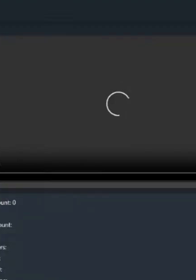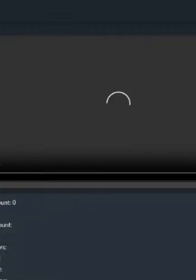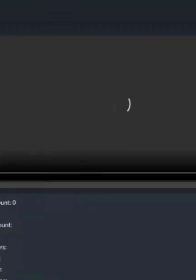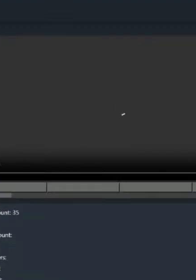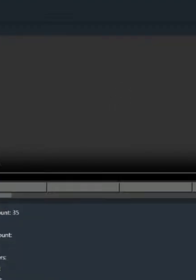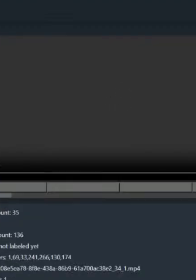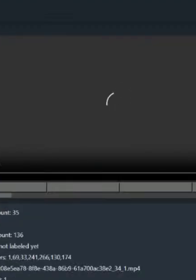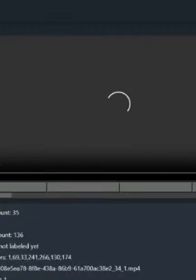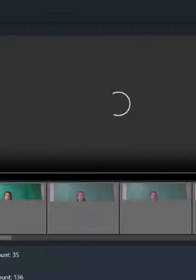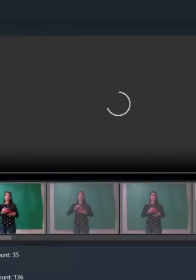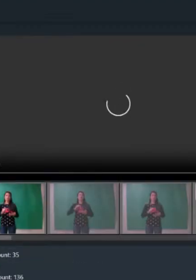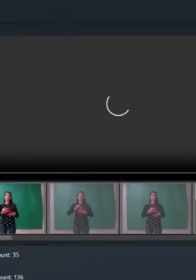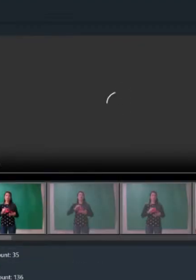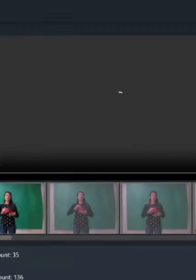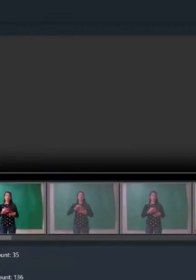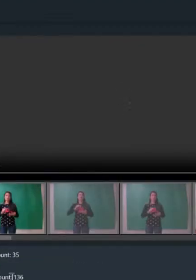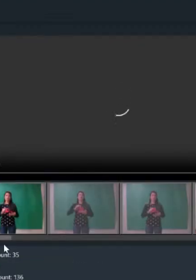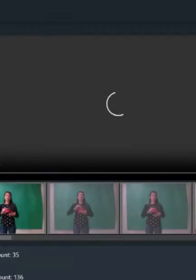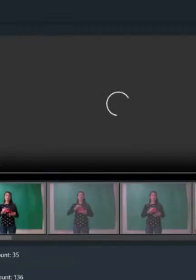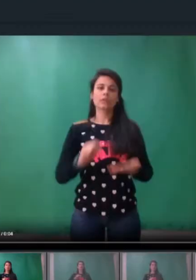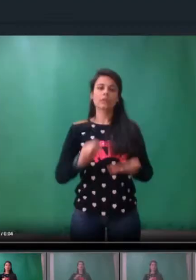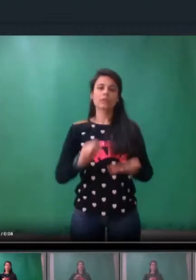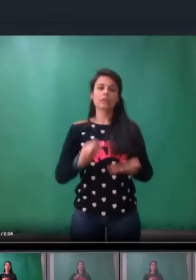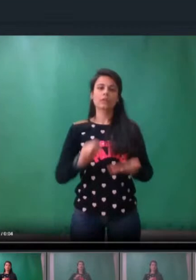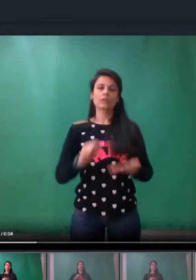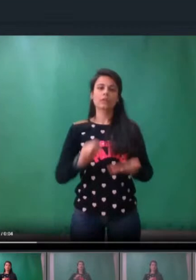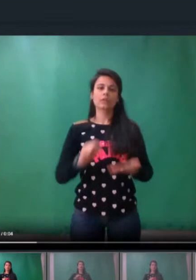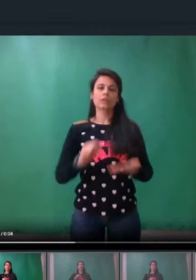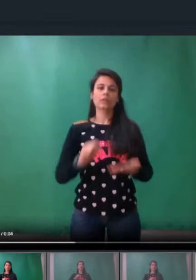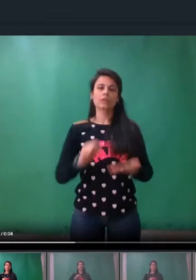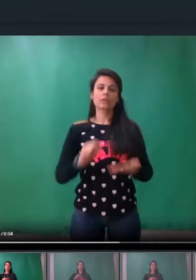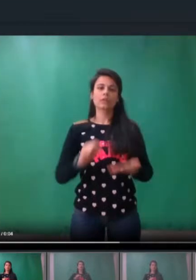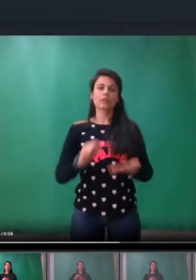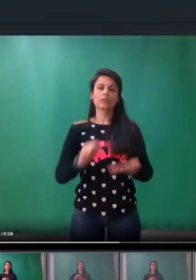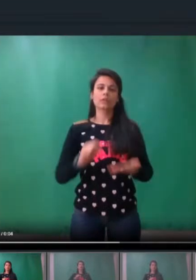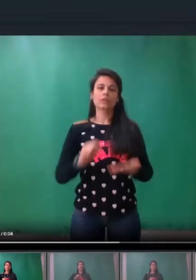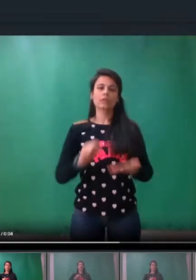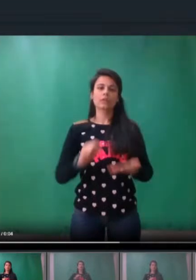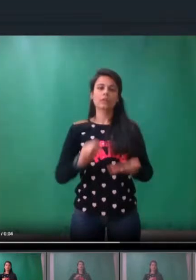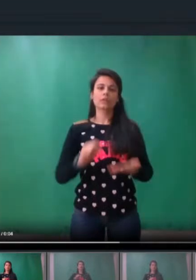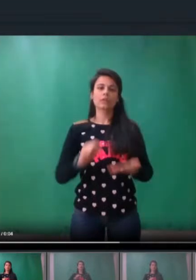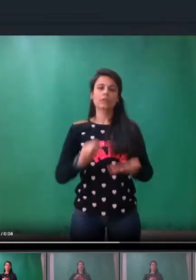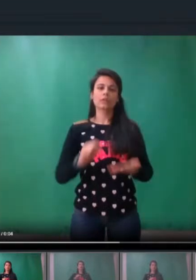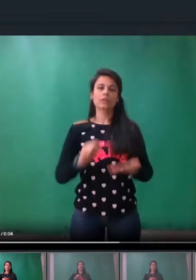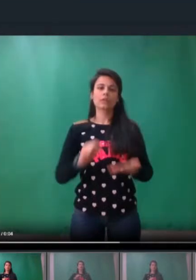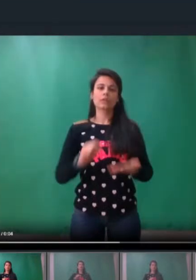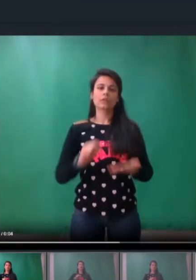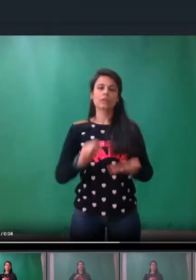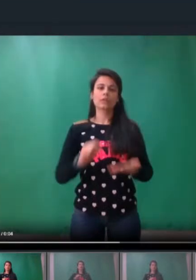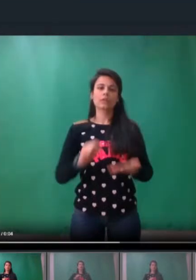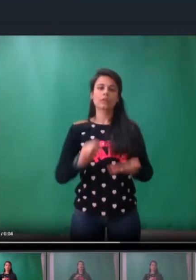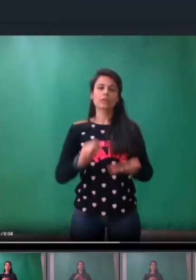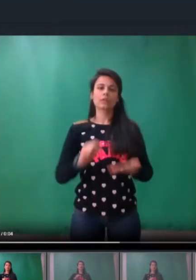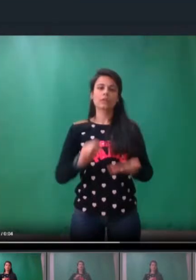and all the words we already recorded, and you get the basic information, how much video we have, what sign it is, what's the